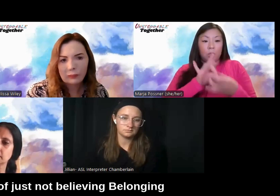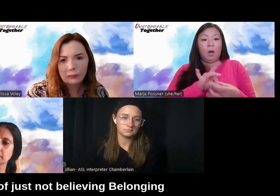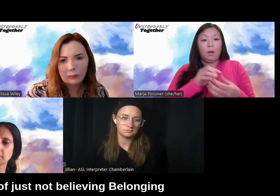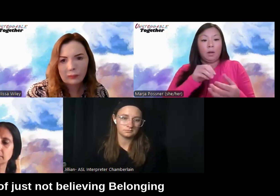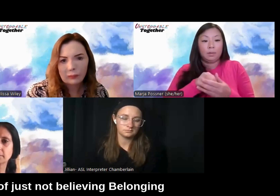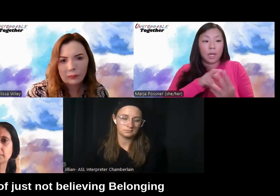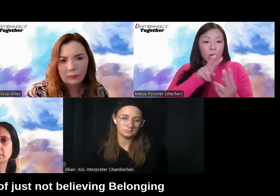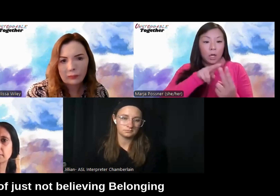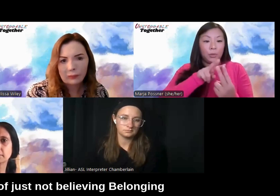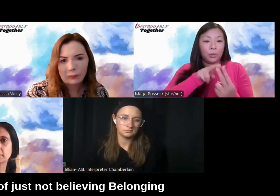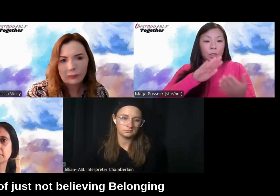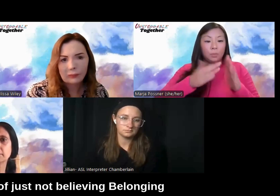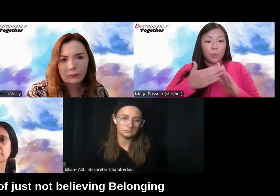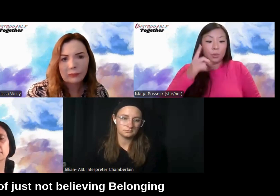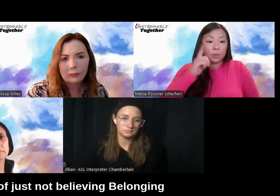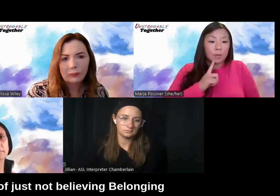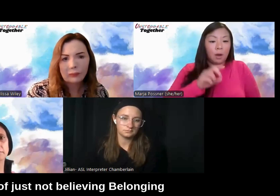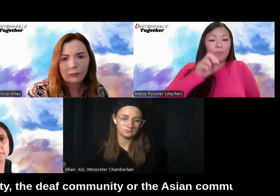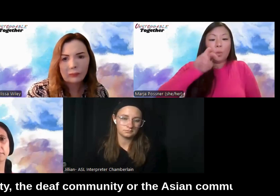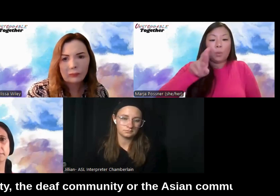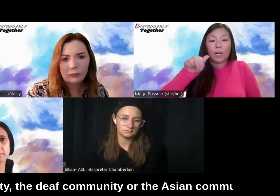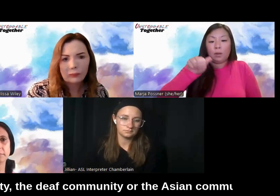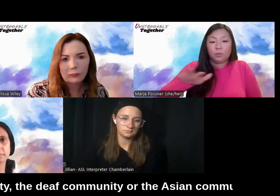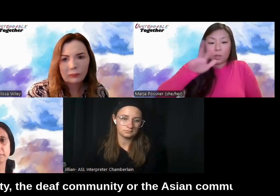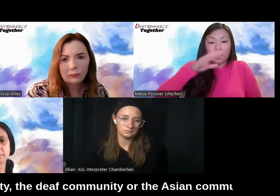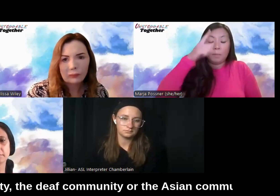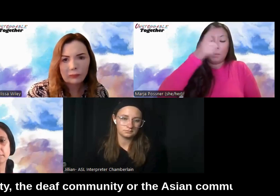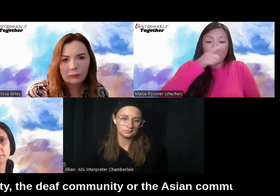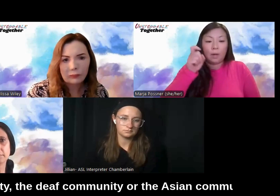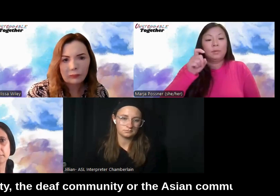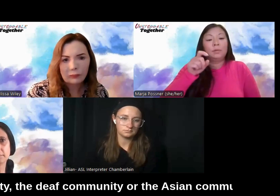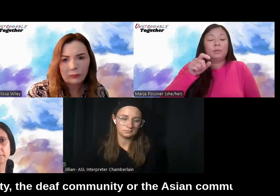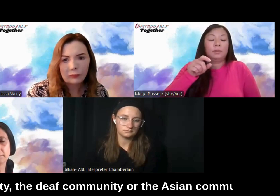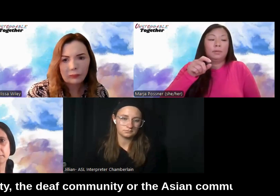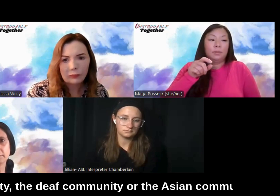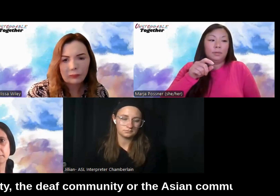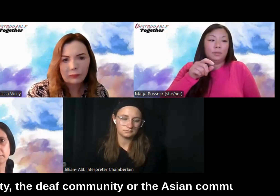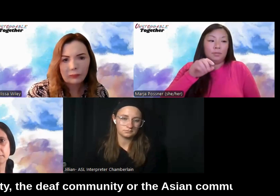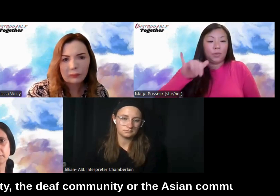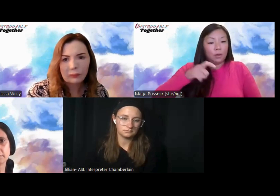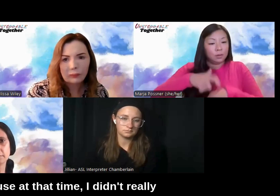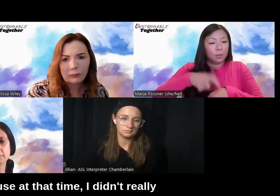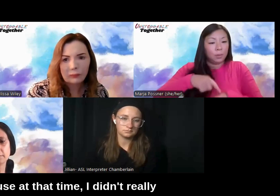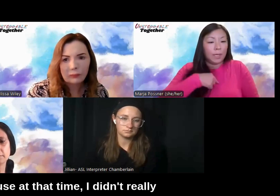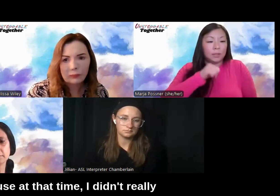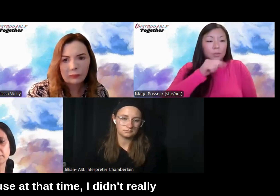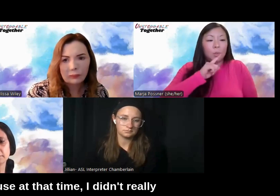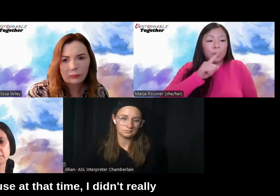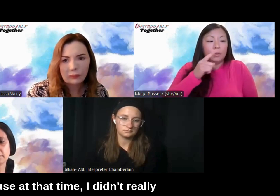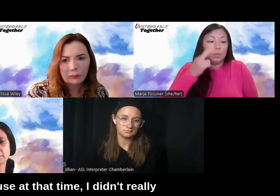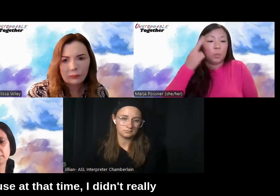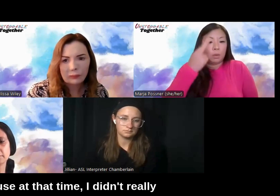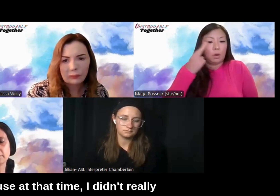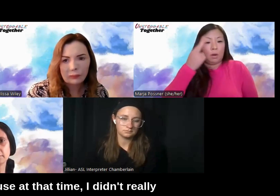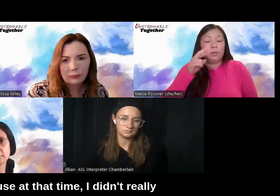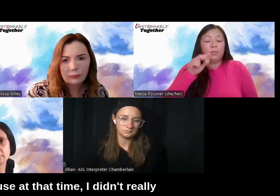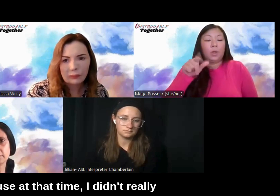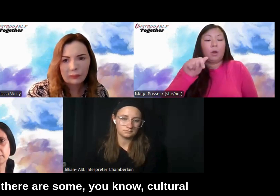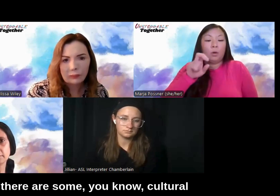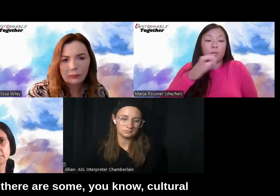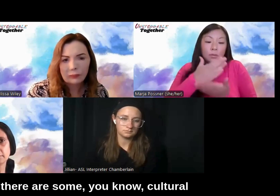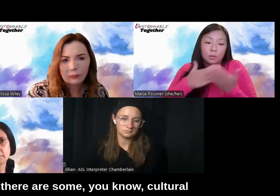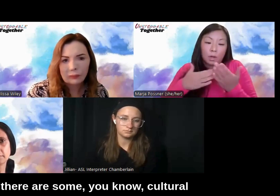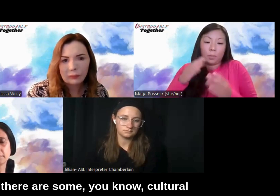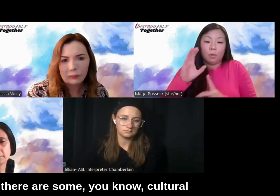sense of just not belonging to either community, the deaf community or the Asian community, because at that time I